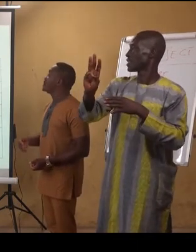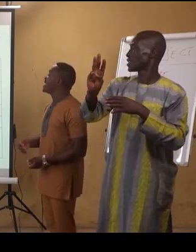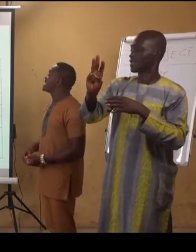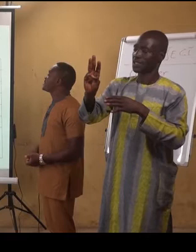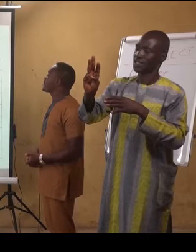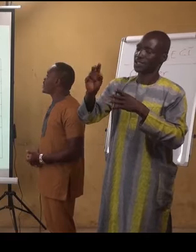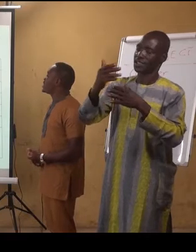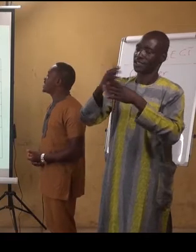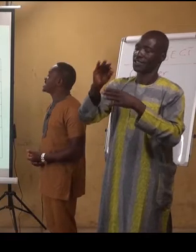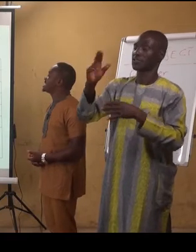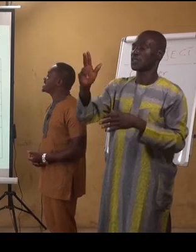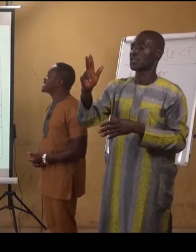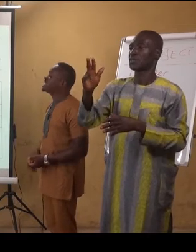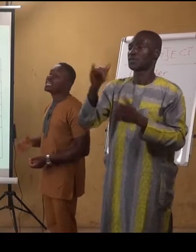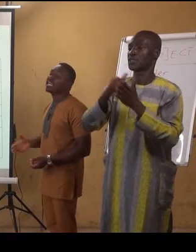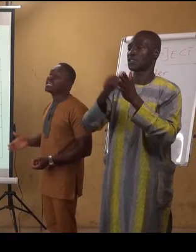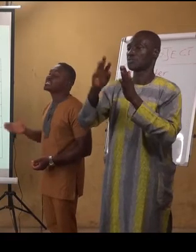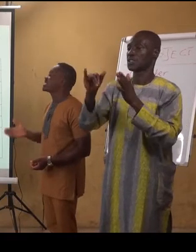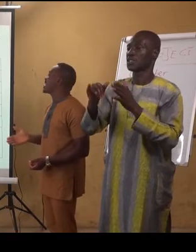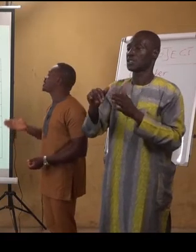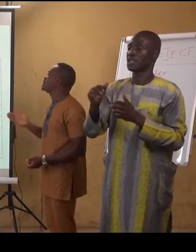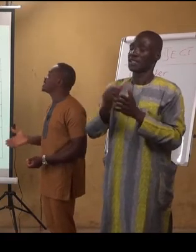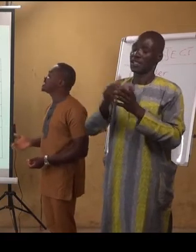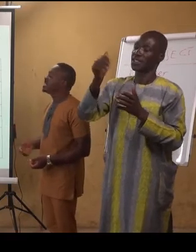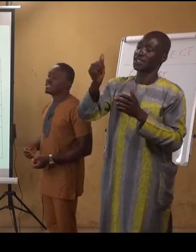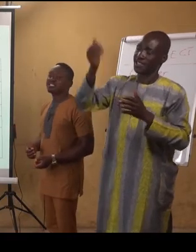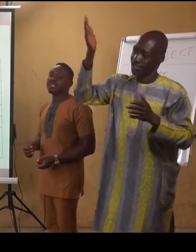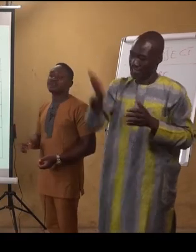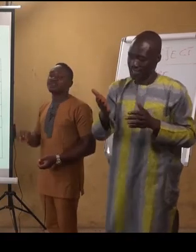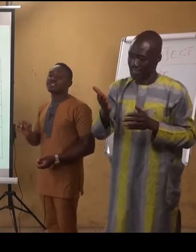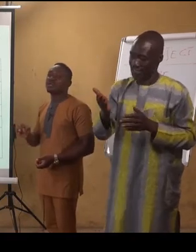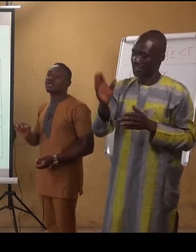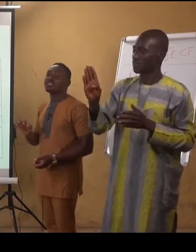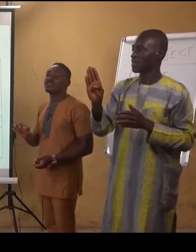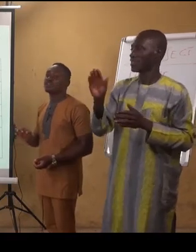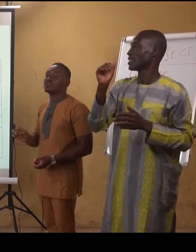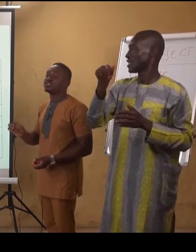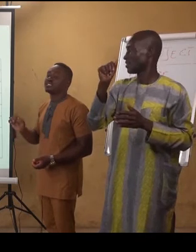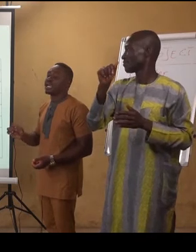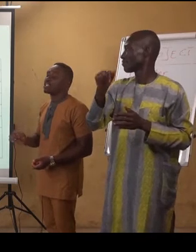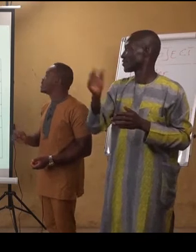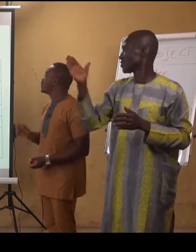But in basic form, it's written A/B instead of the normal